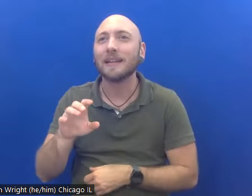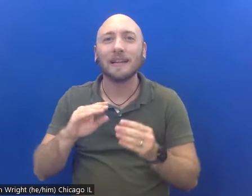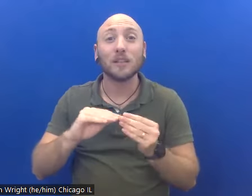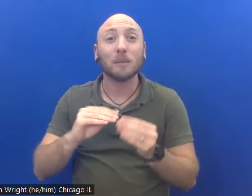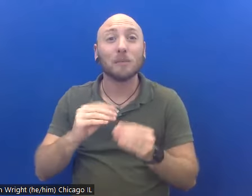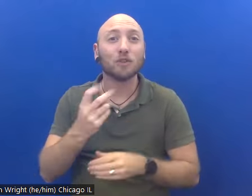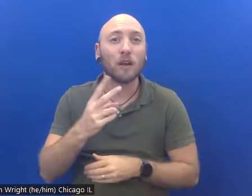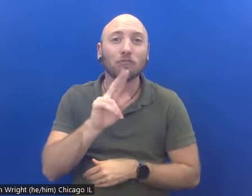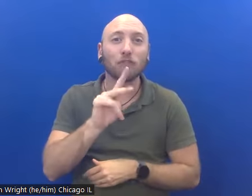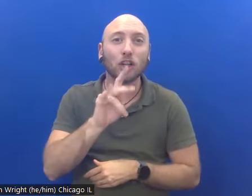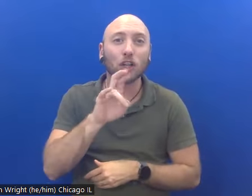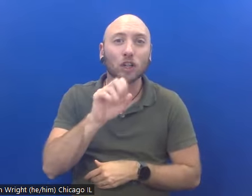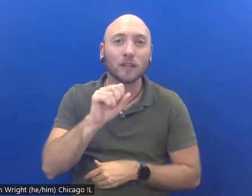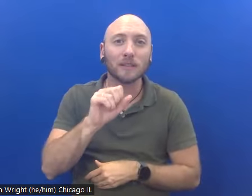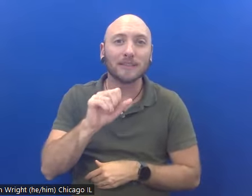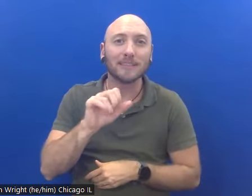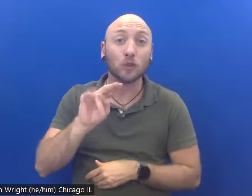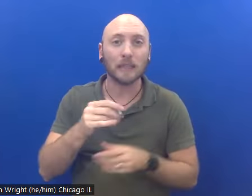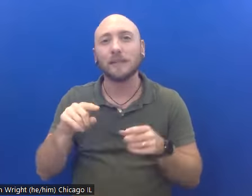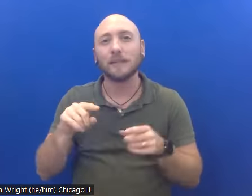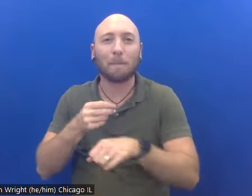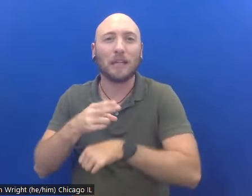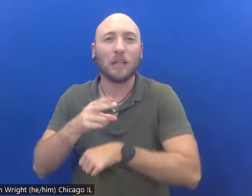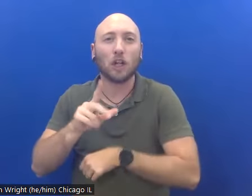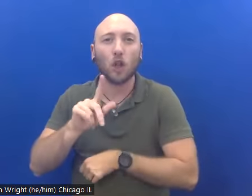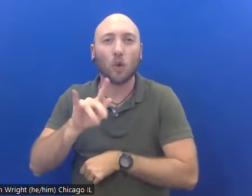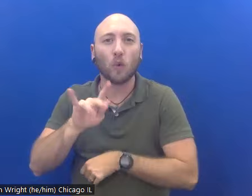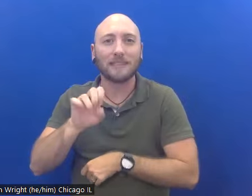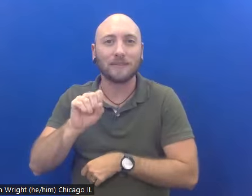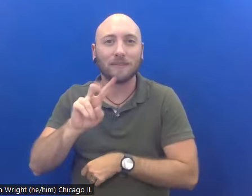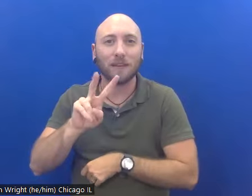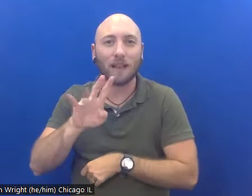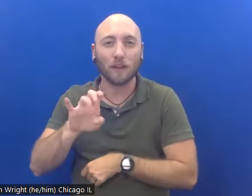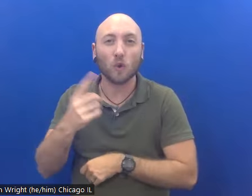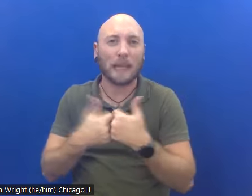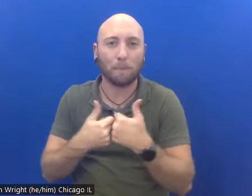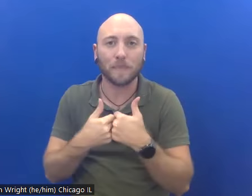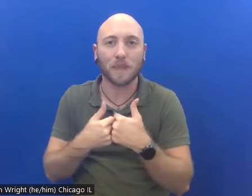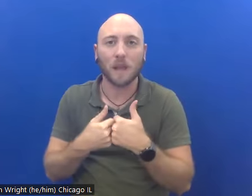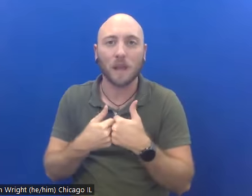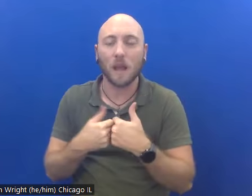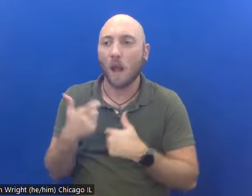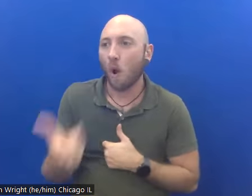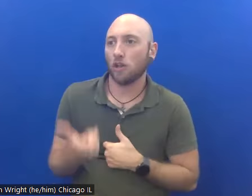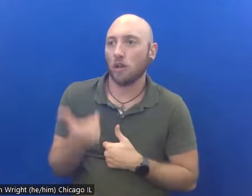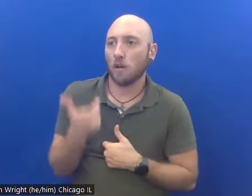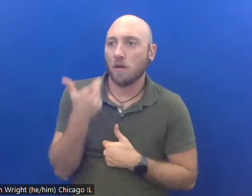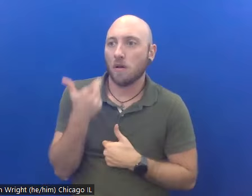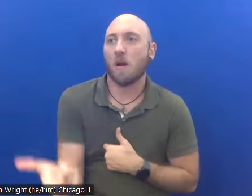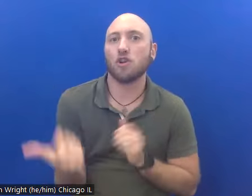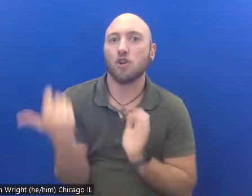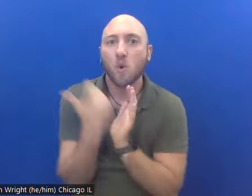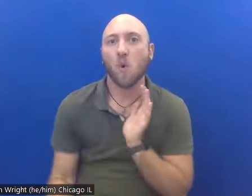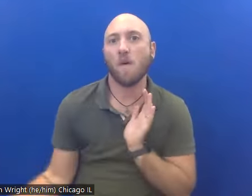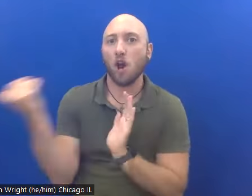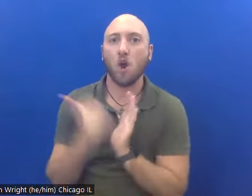football. I was there at the game. I watched that game back to back to back to back because like that, I wanted to relive the joy